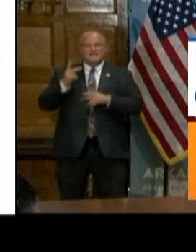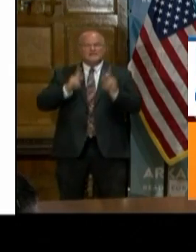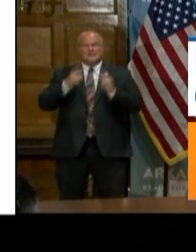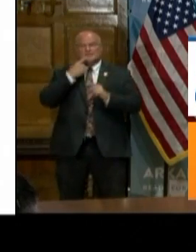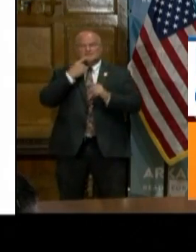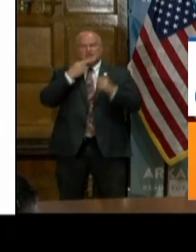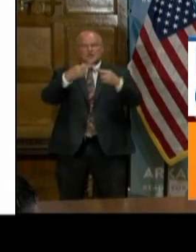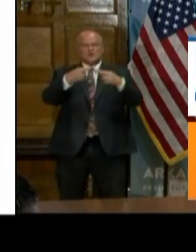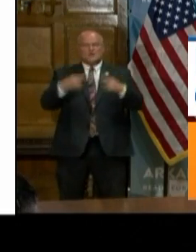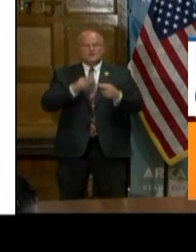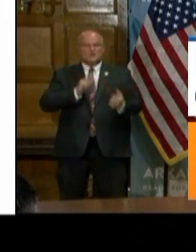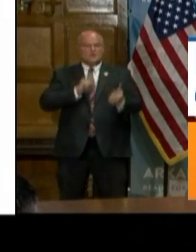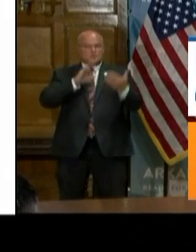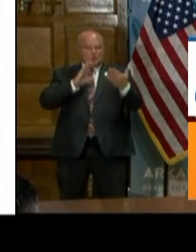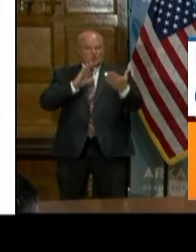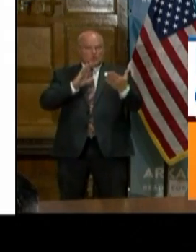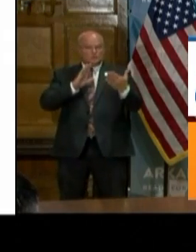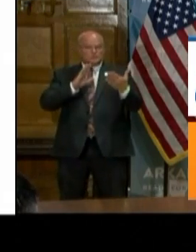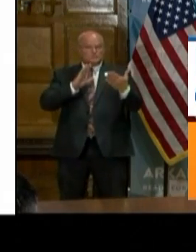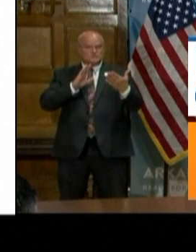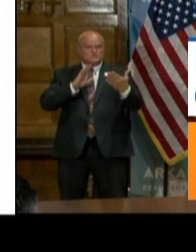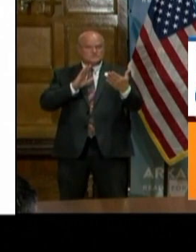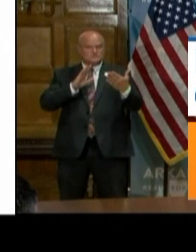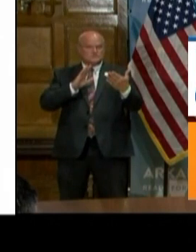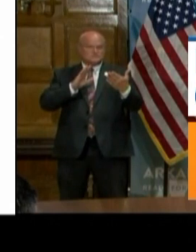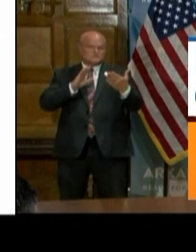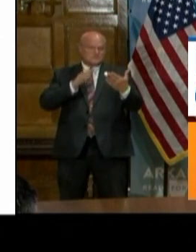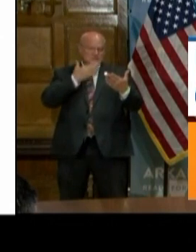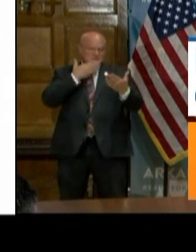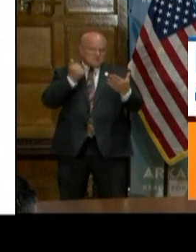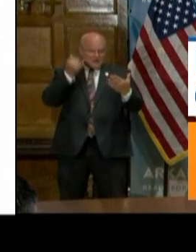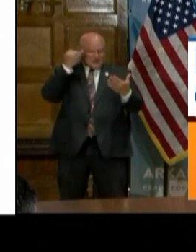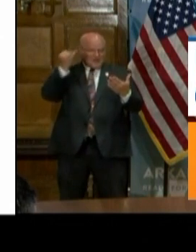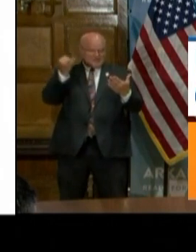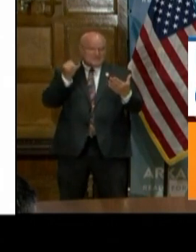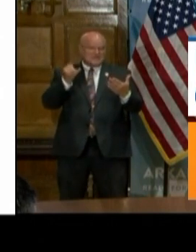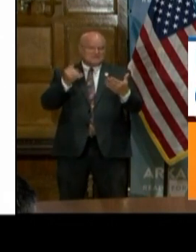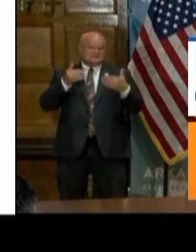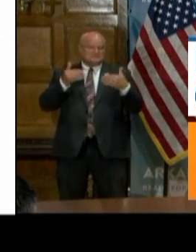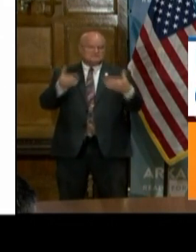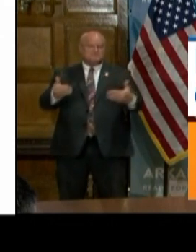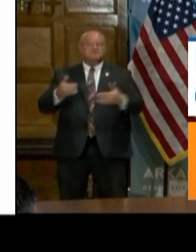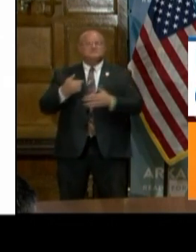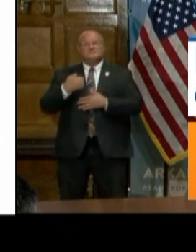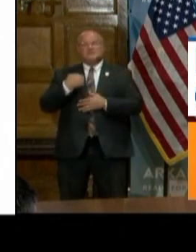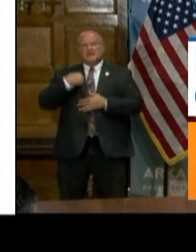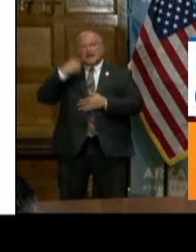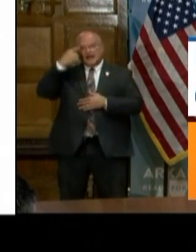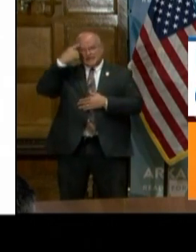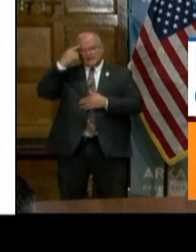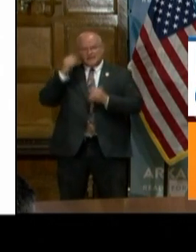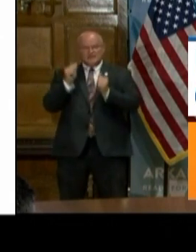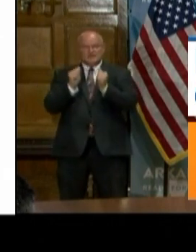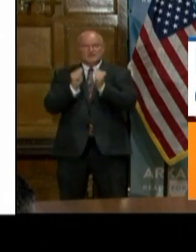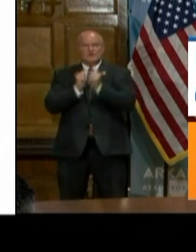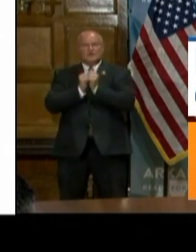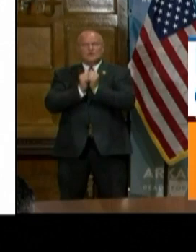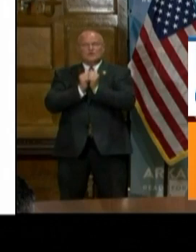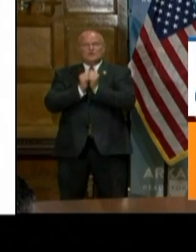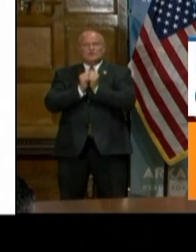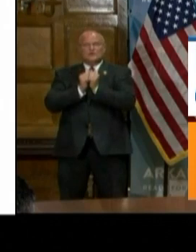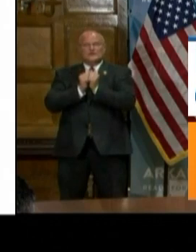folks say a regional approach is a better way forward. I think, you know, with the